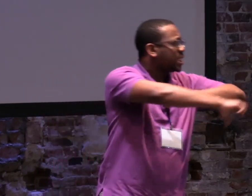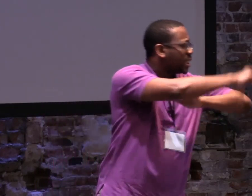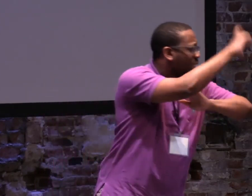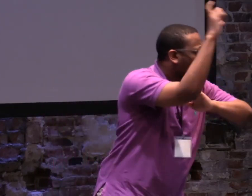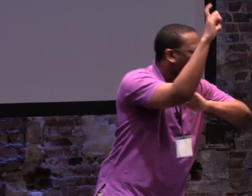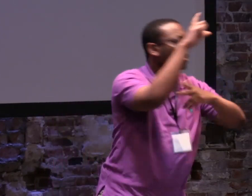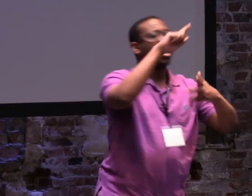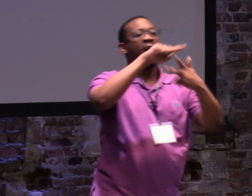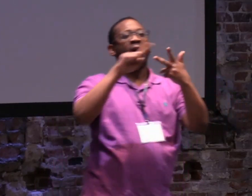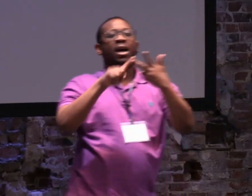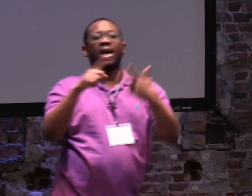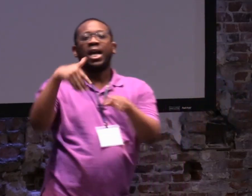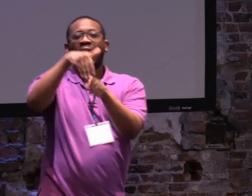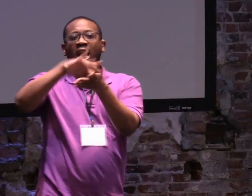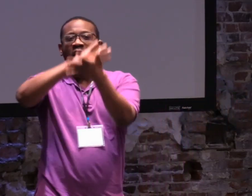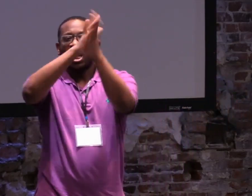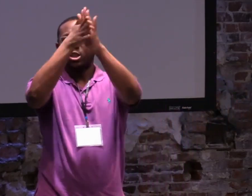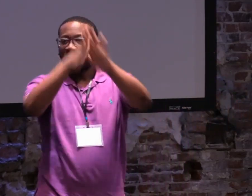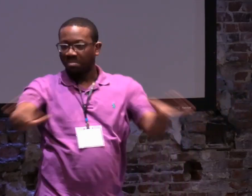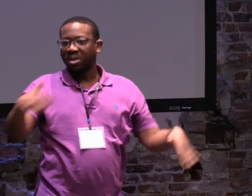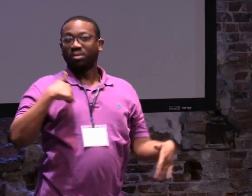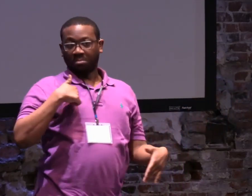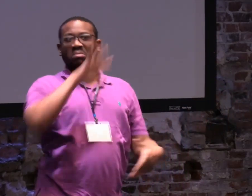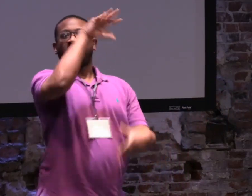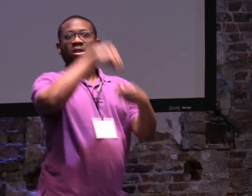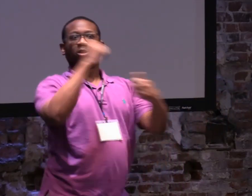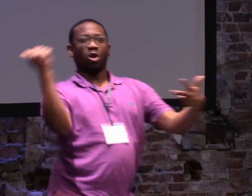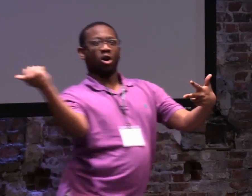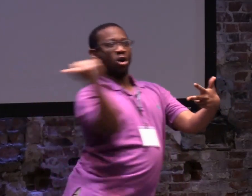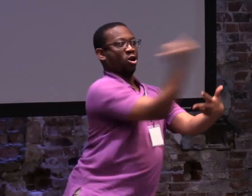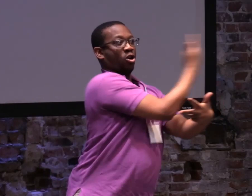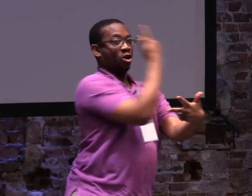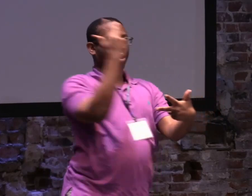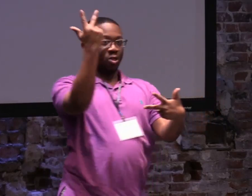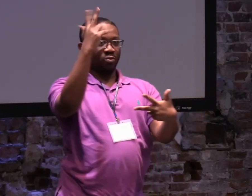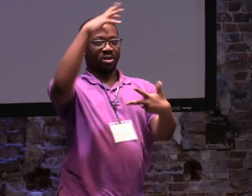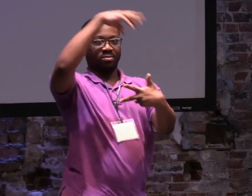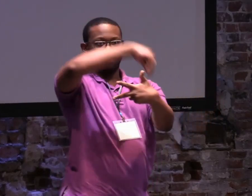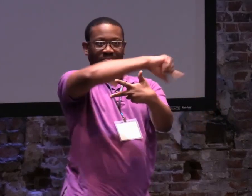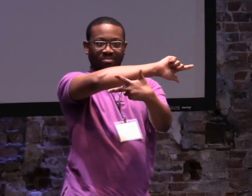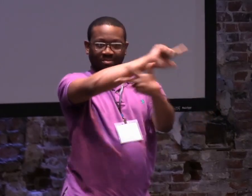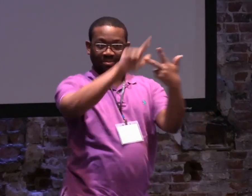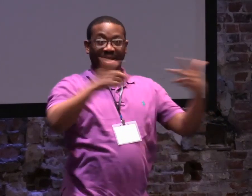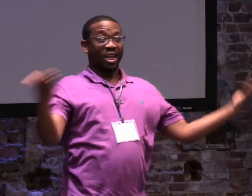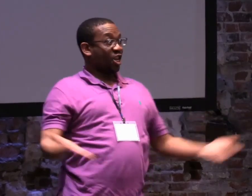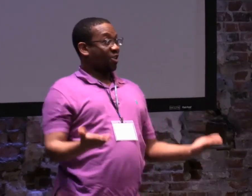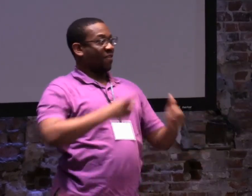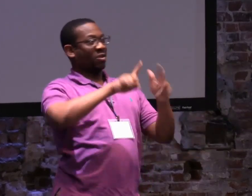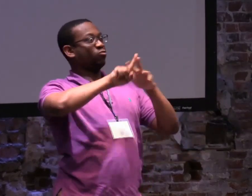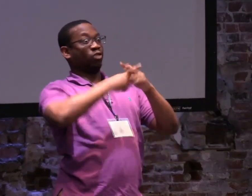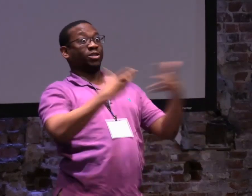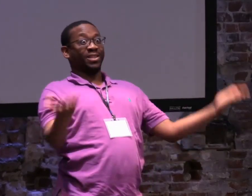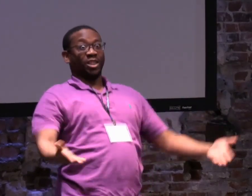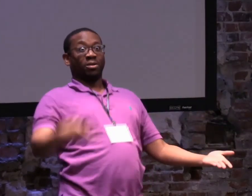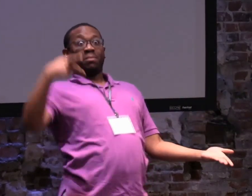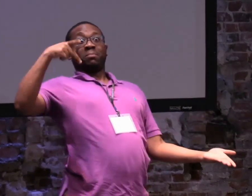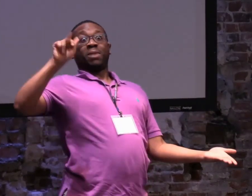Trilogy. Maybe you're familiar with Mother Hicks, A Taste of Sunrise, or The Edge of Peace. All three of those productions were produced here